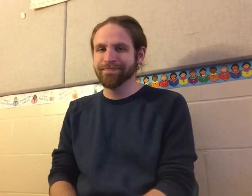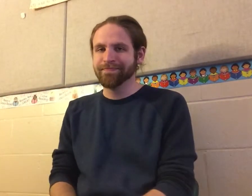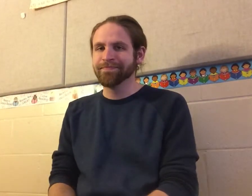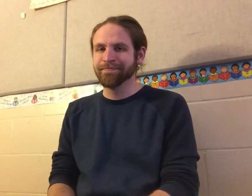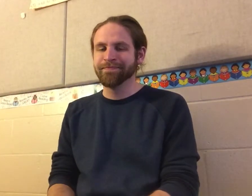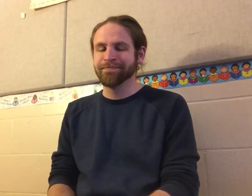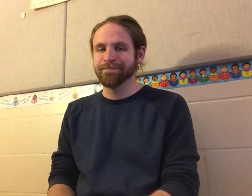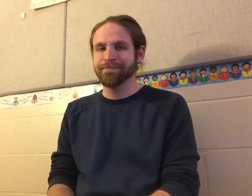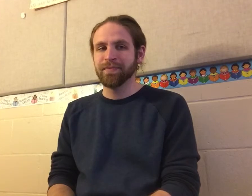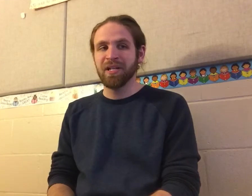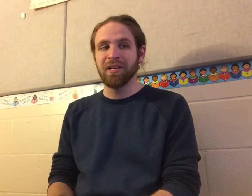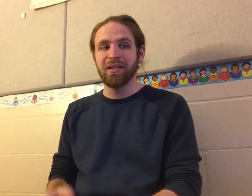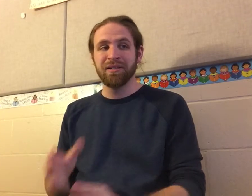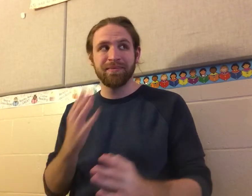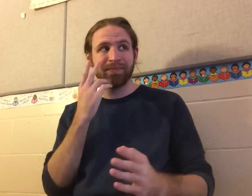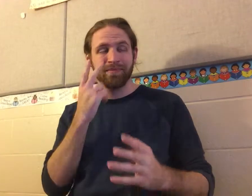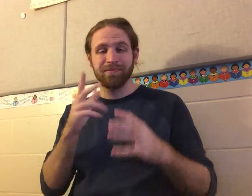Let's look at the globe again.